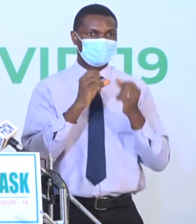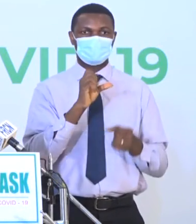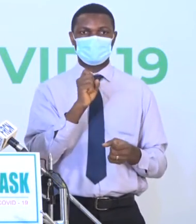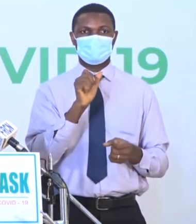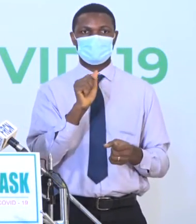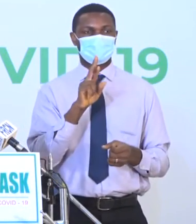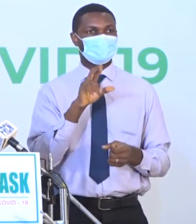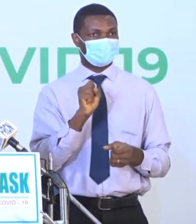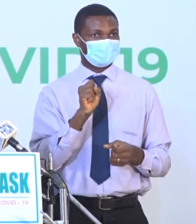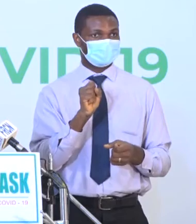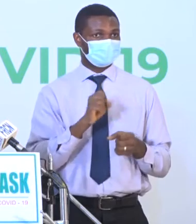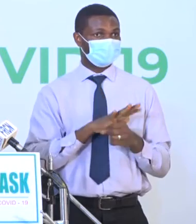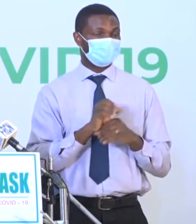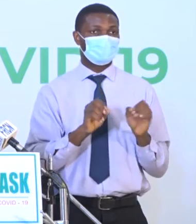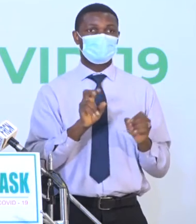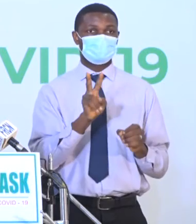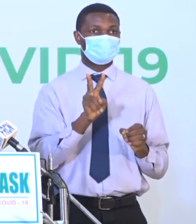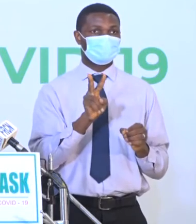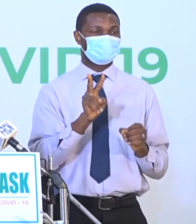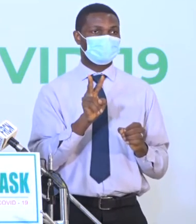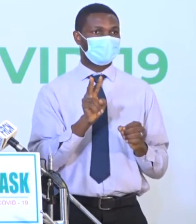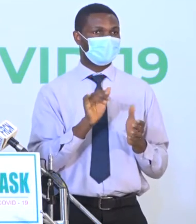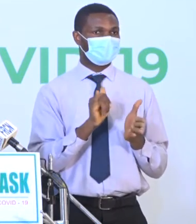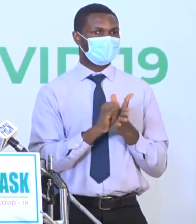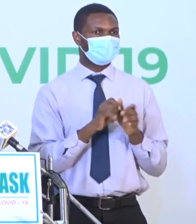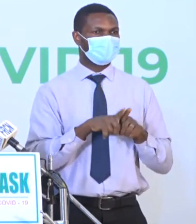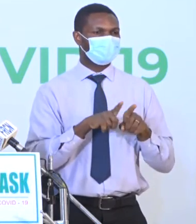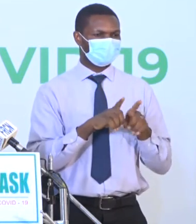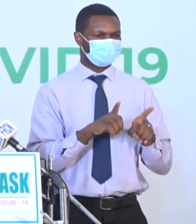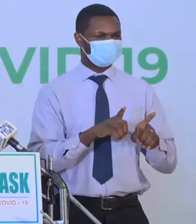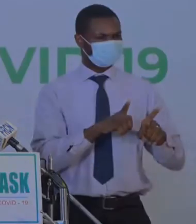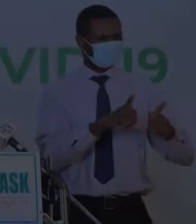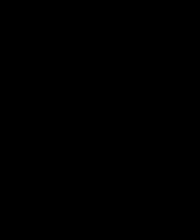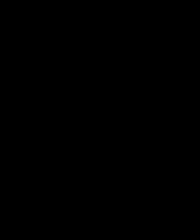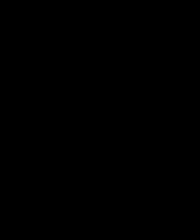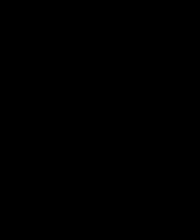virus causing COVID-19, and the duration of the immunity that it offers.